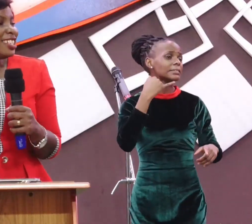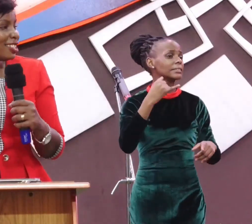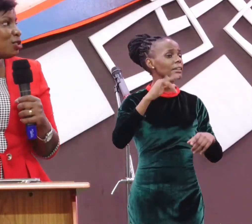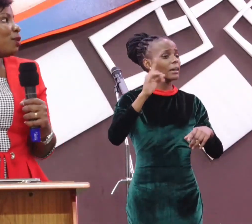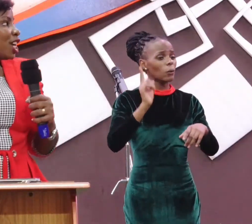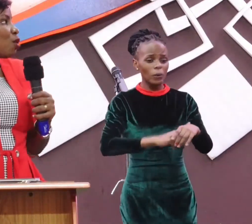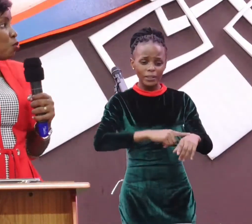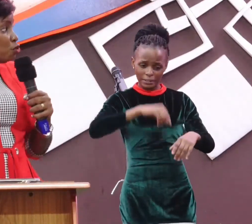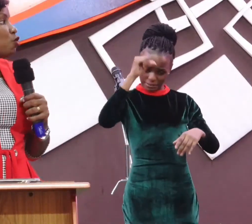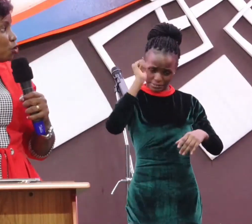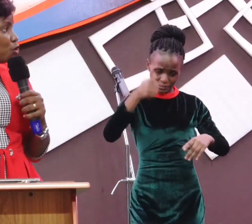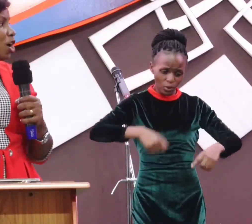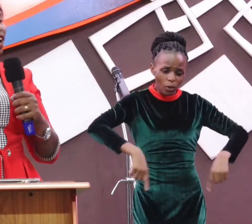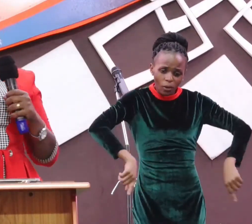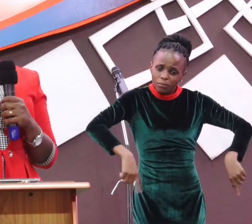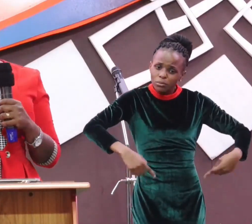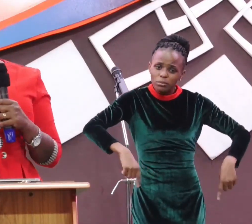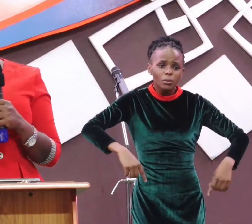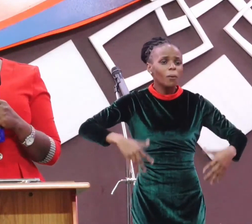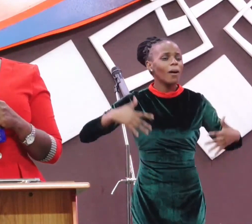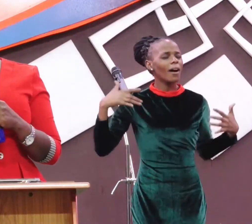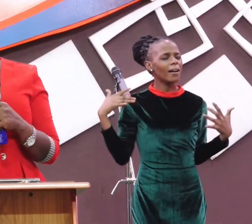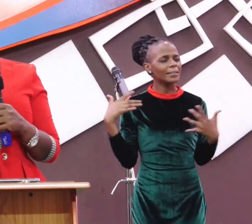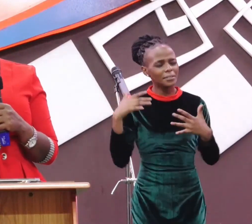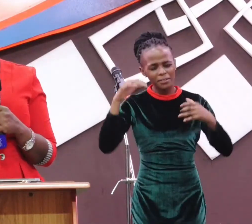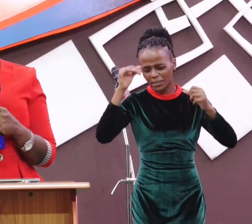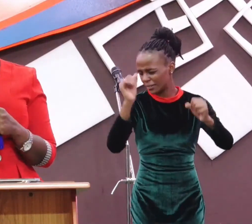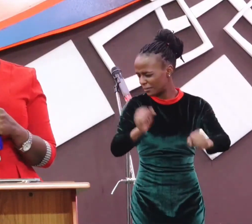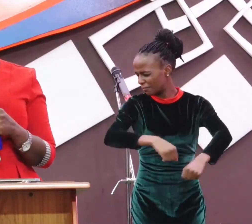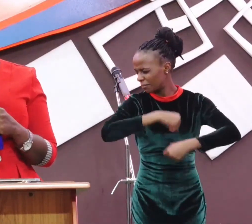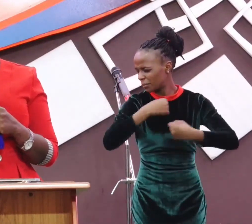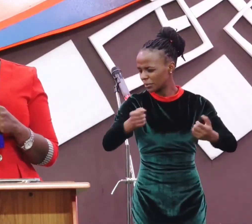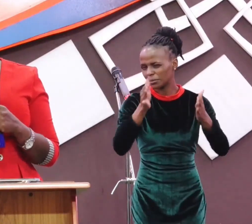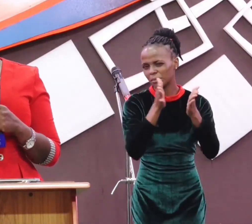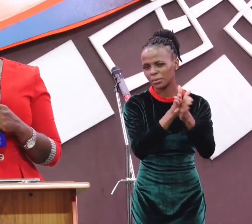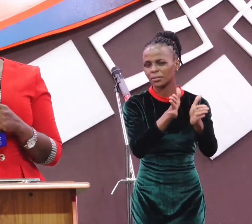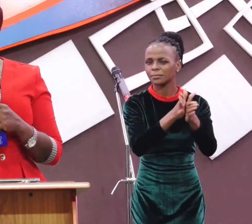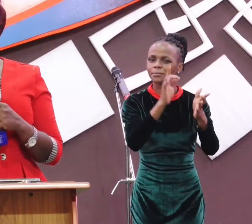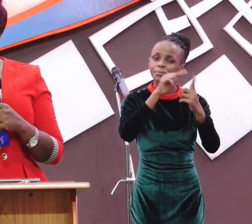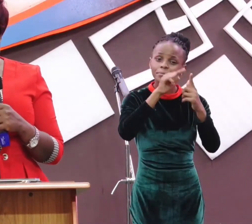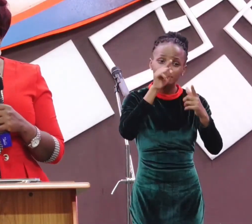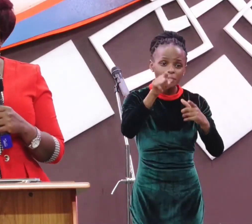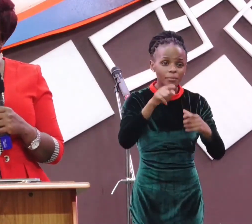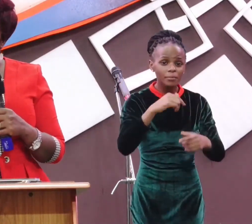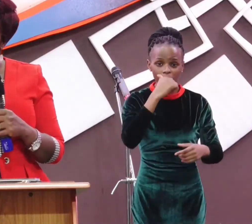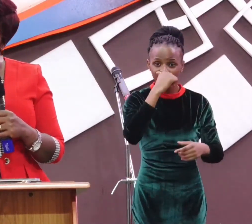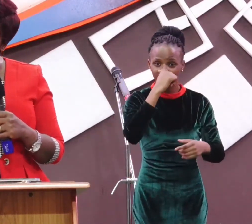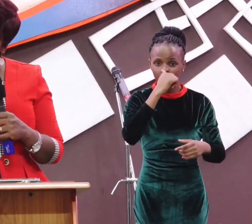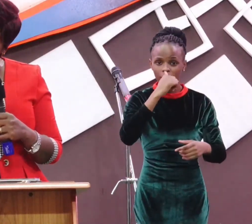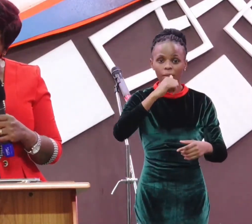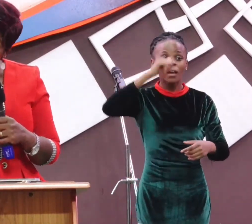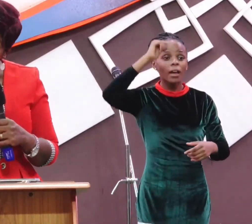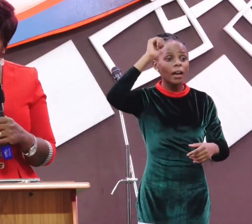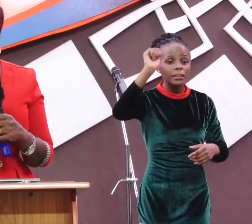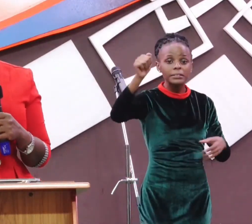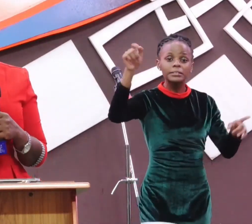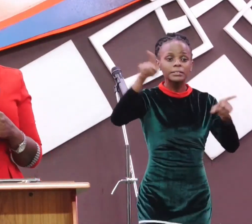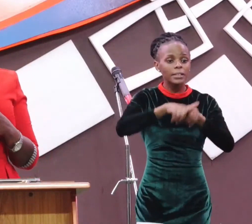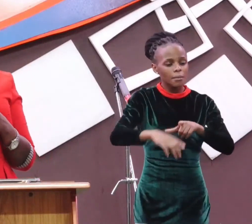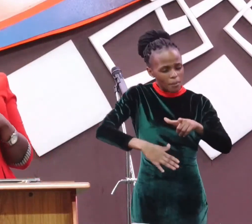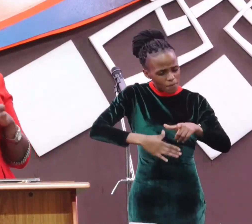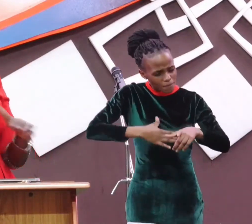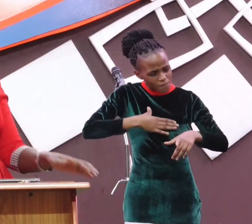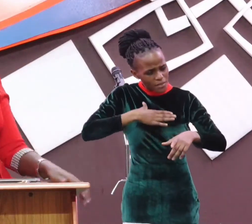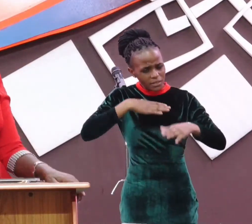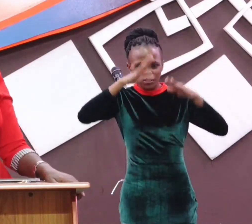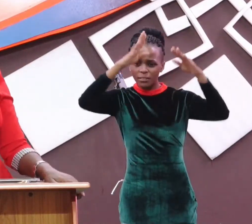munti suggesta sobala na kunyonyola. I was in a terrifying situation I cannot explain to you. Zegora ba wanonange nachara kwa muguru. I've